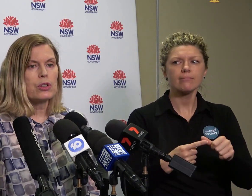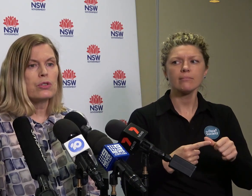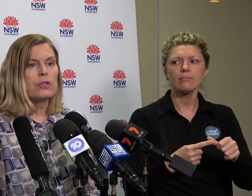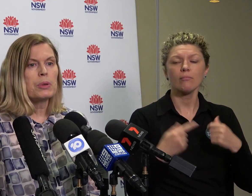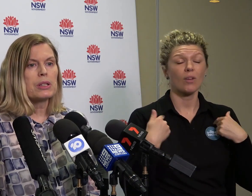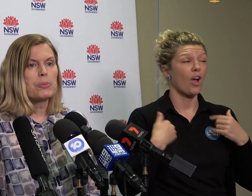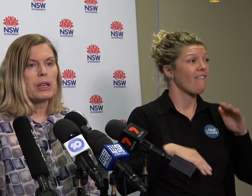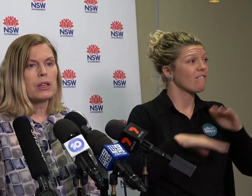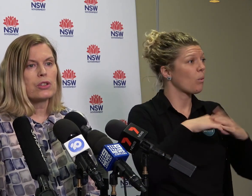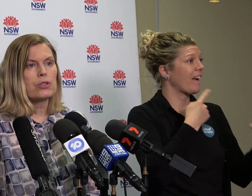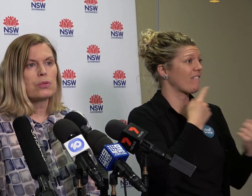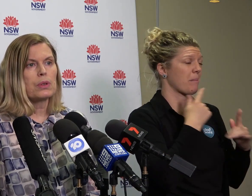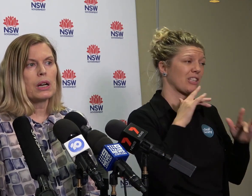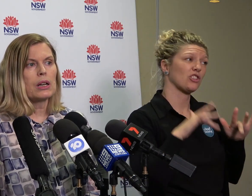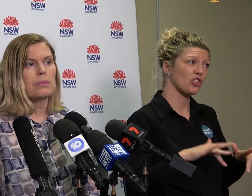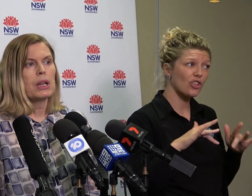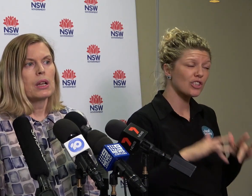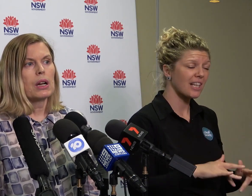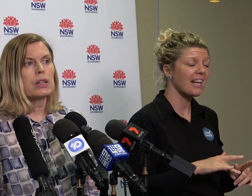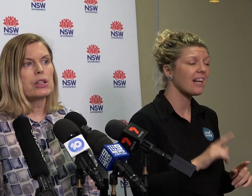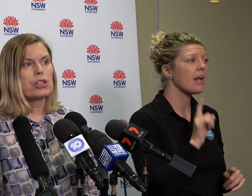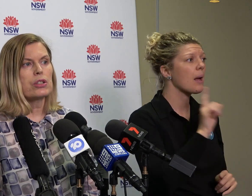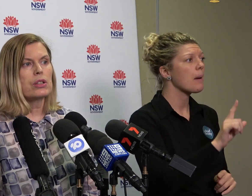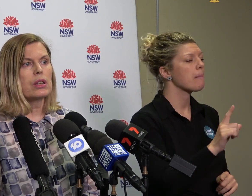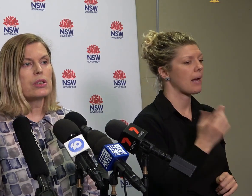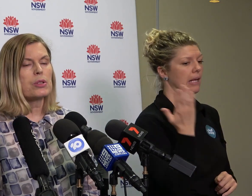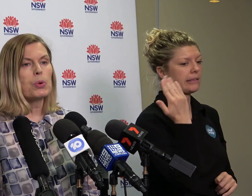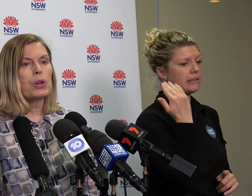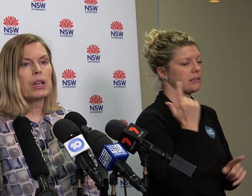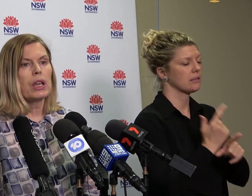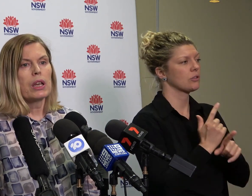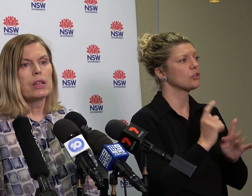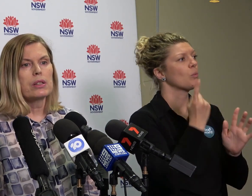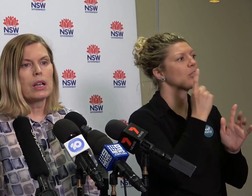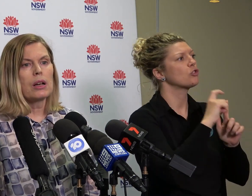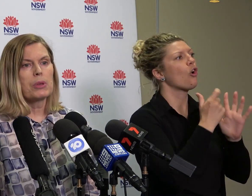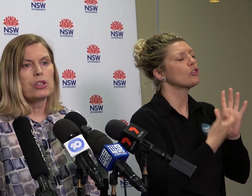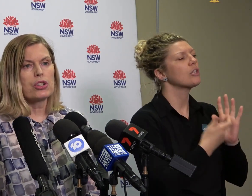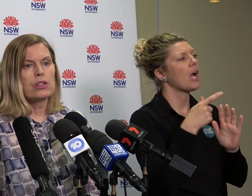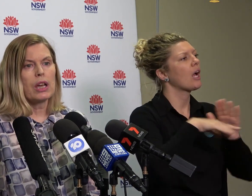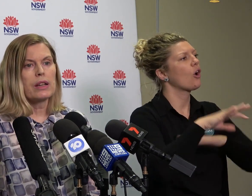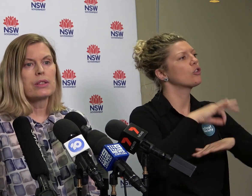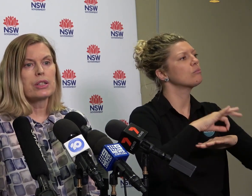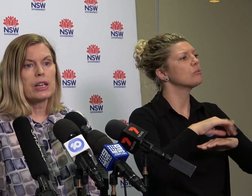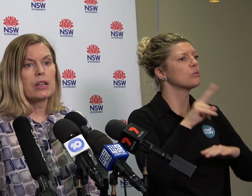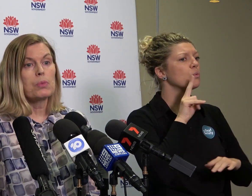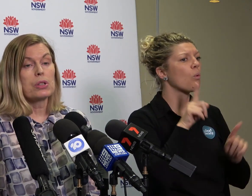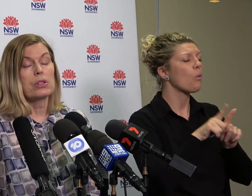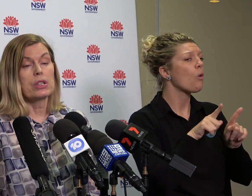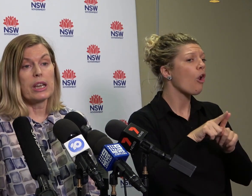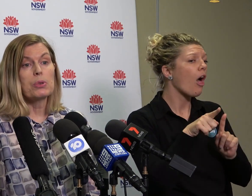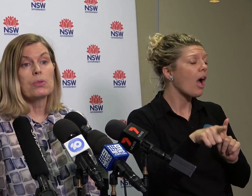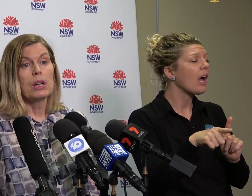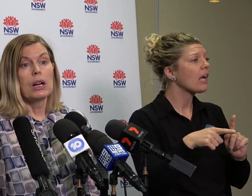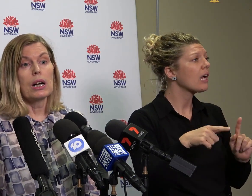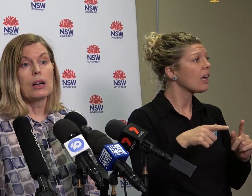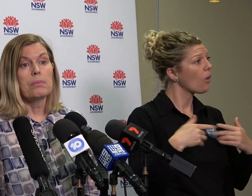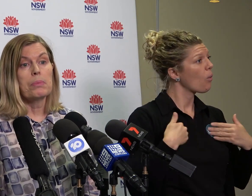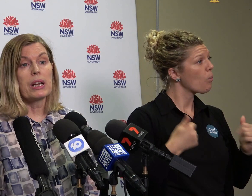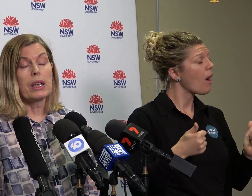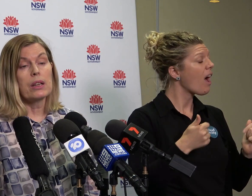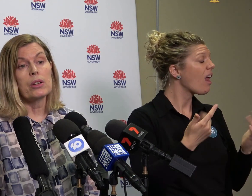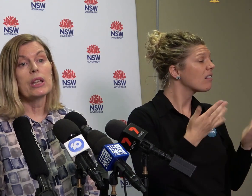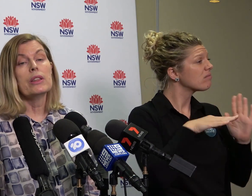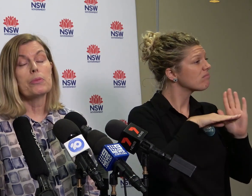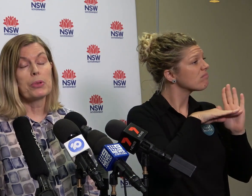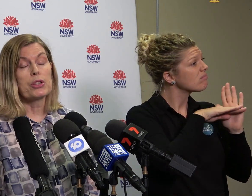this afternoon, but speaking to a clinician this morning, his condition was stable.